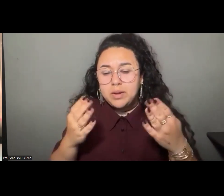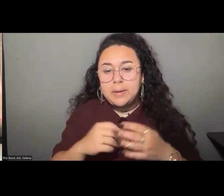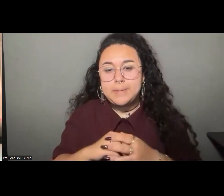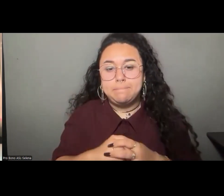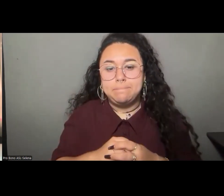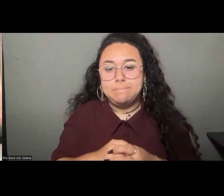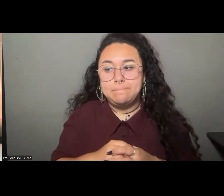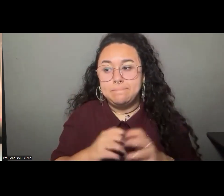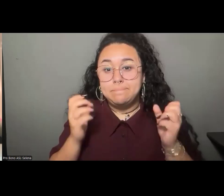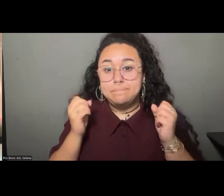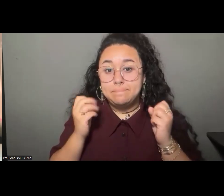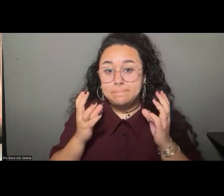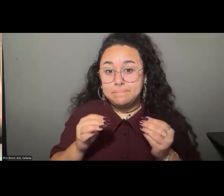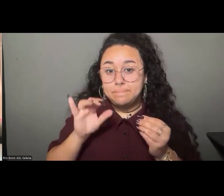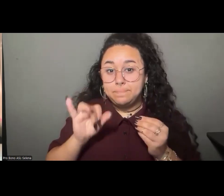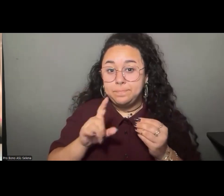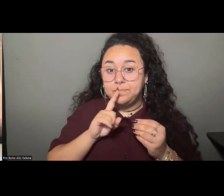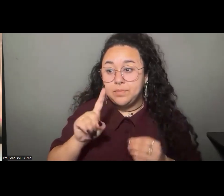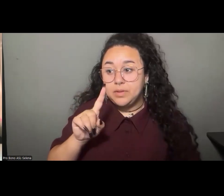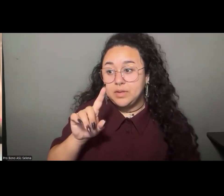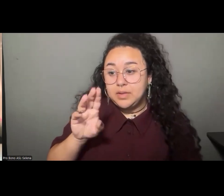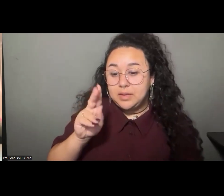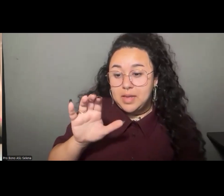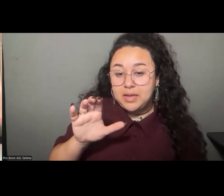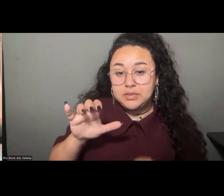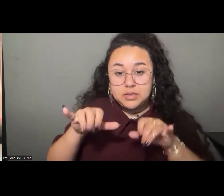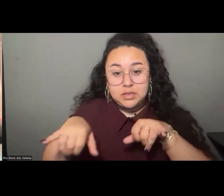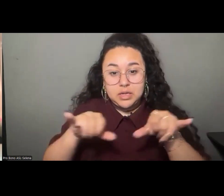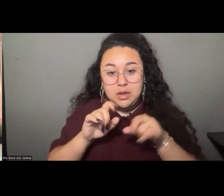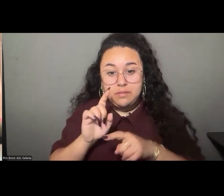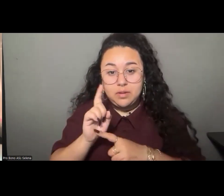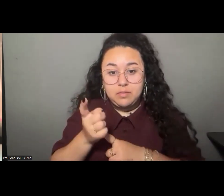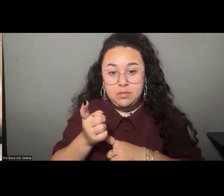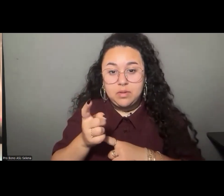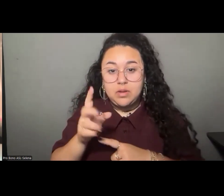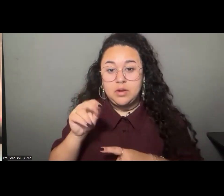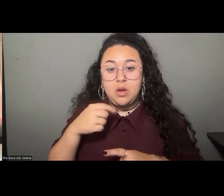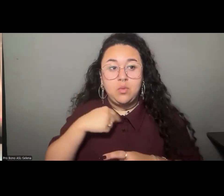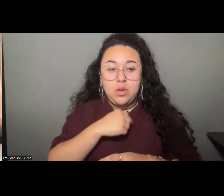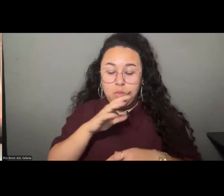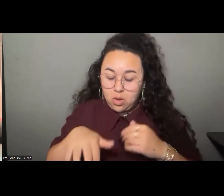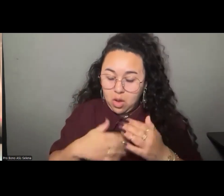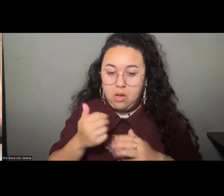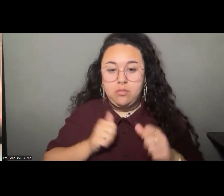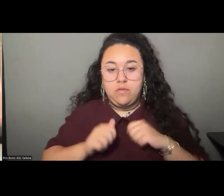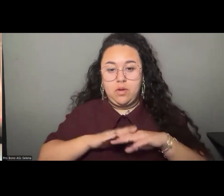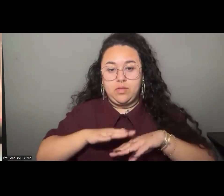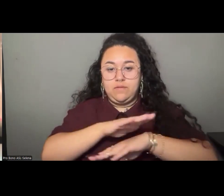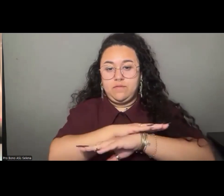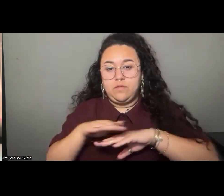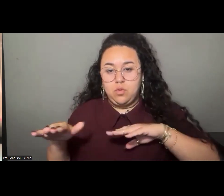And so that's a real classic moment. And what we did was like, no, we're all going to perform on the floor and fuck you. And we're going to talk about it